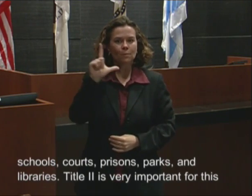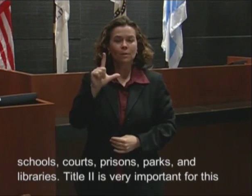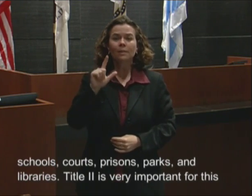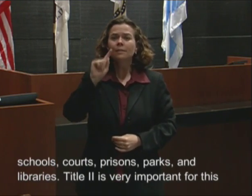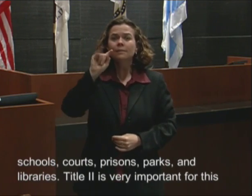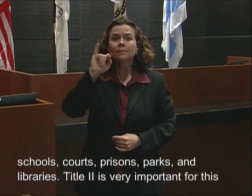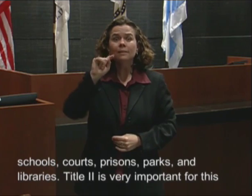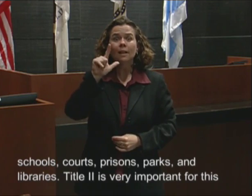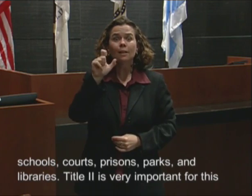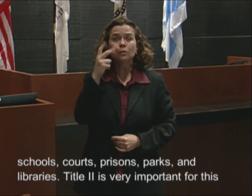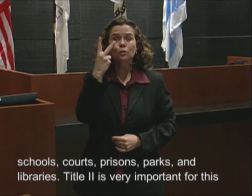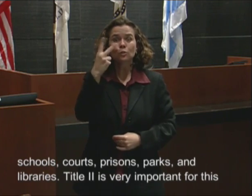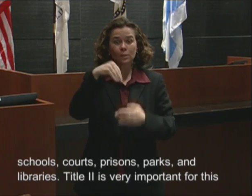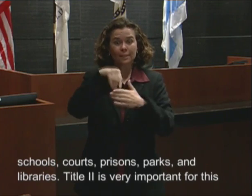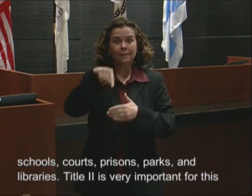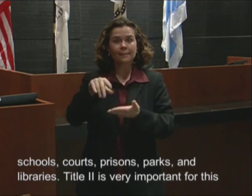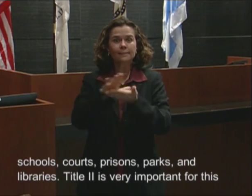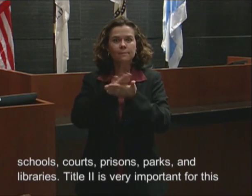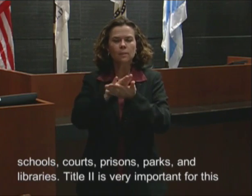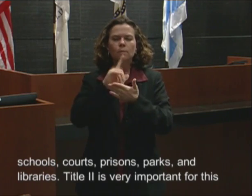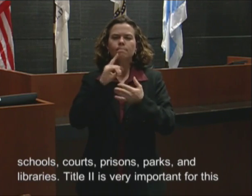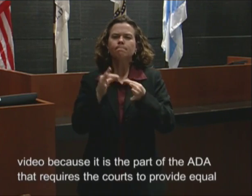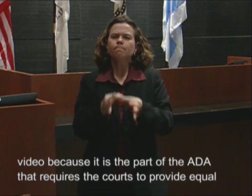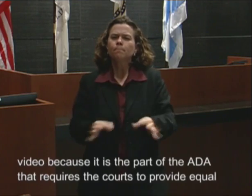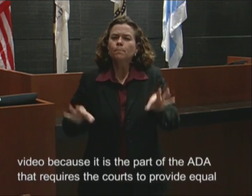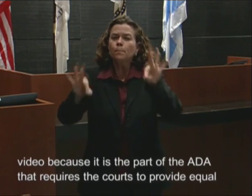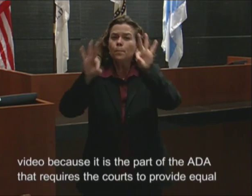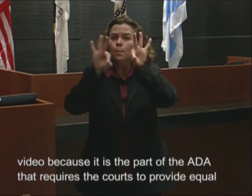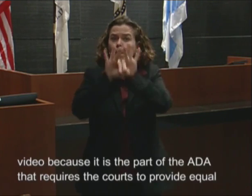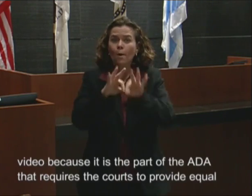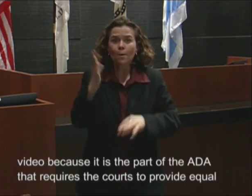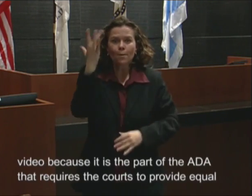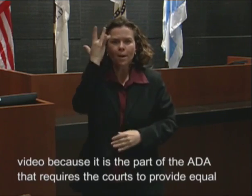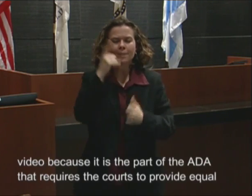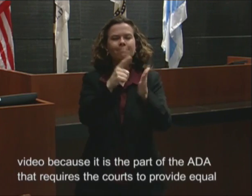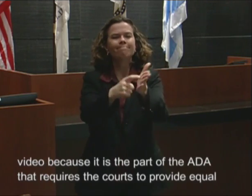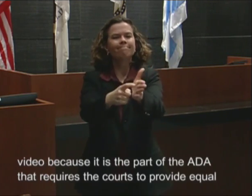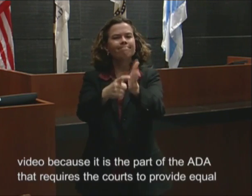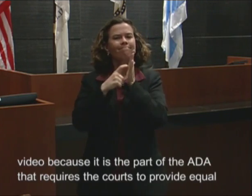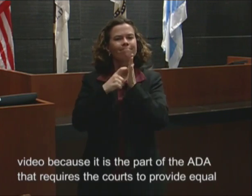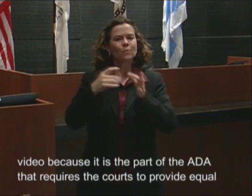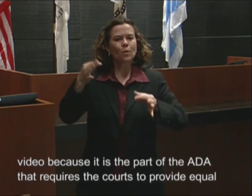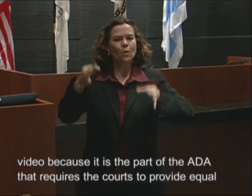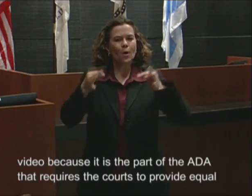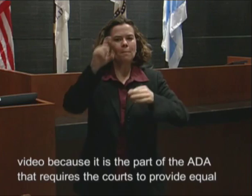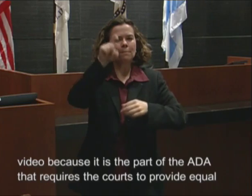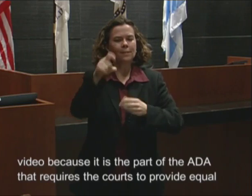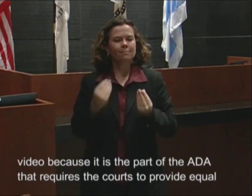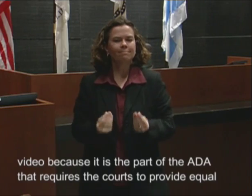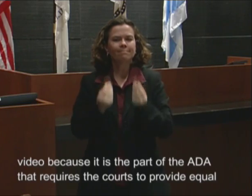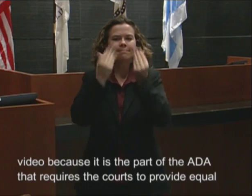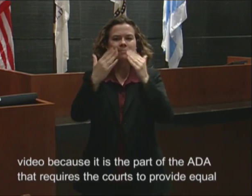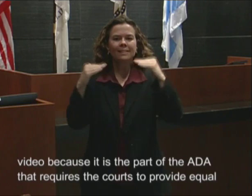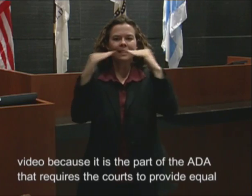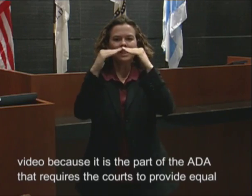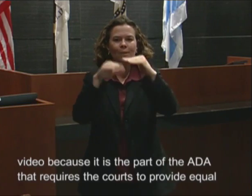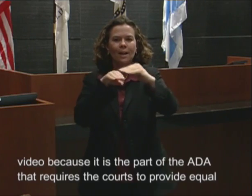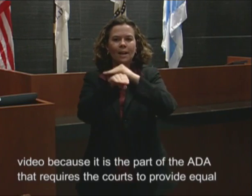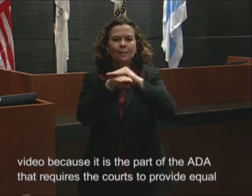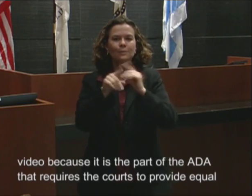libraries. Title II is very important for this video because it is the part of ADA that requires the courts to provide